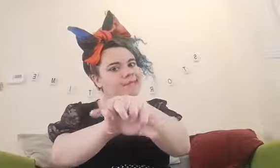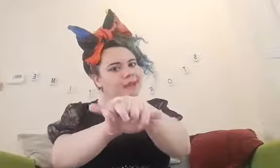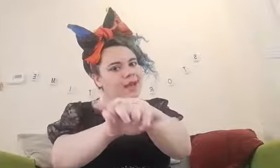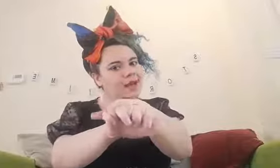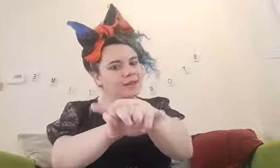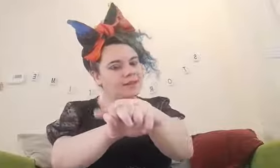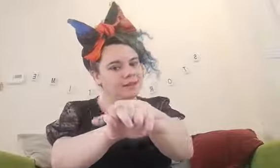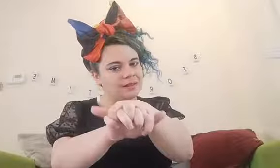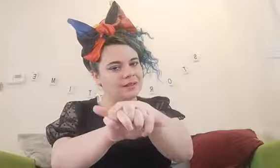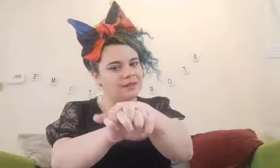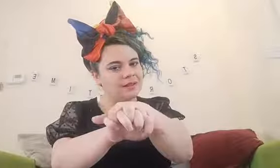Turtle,